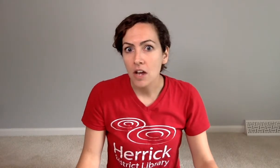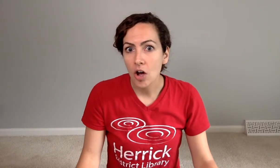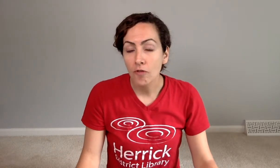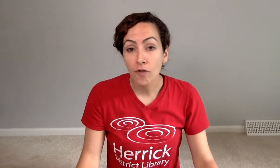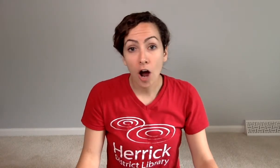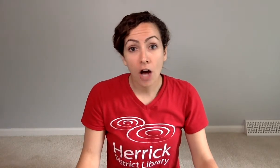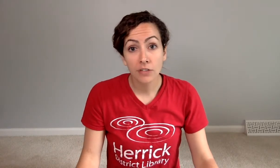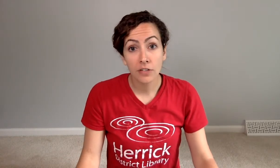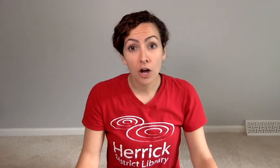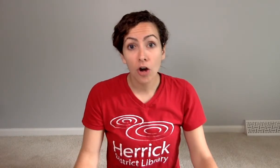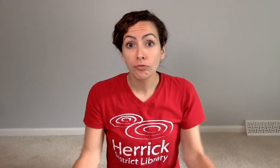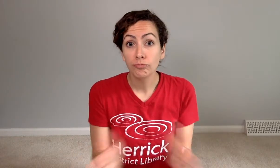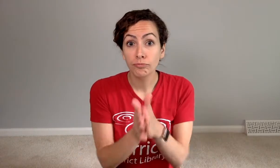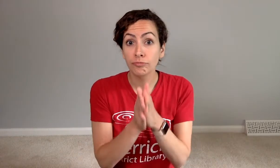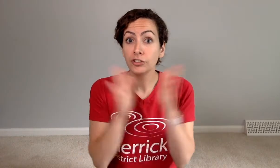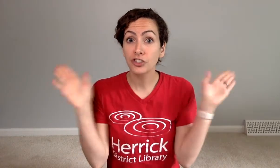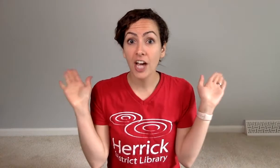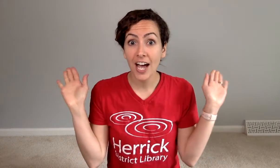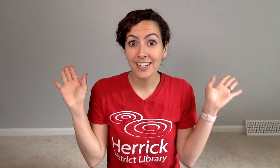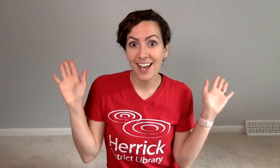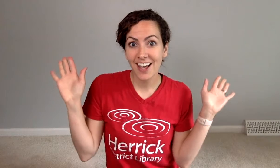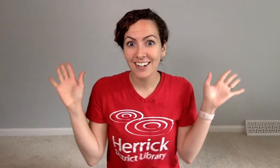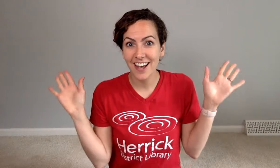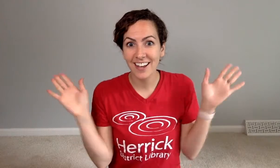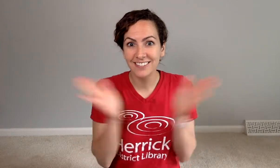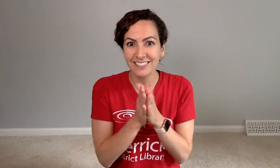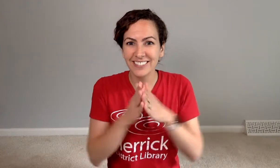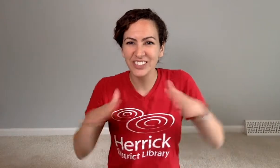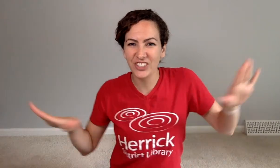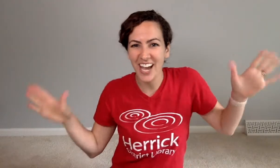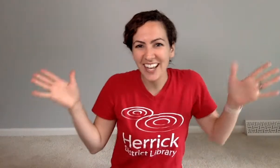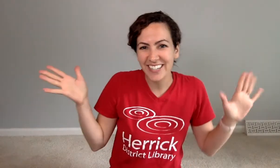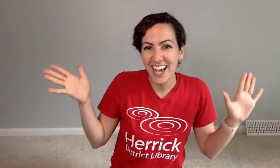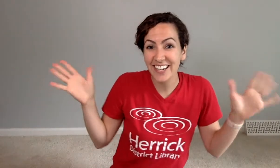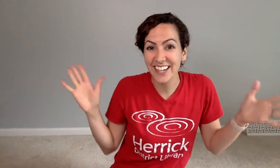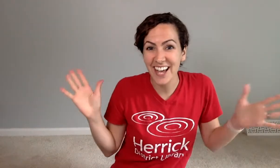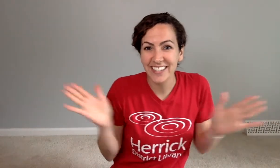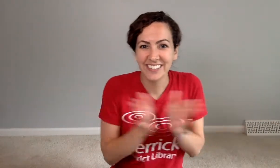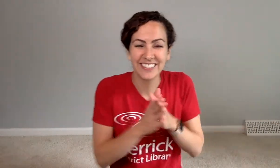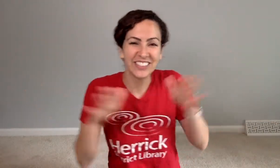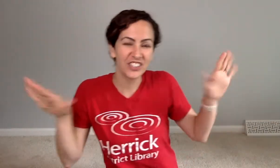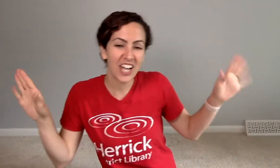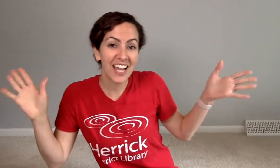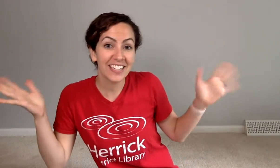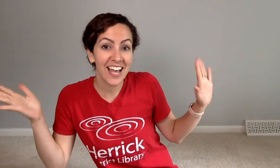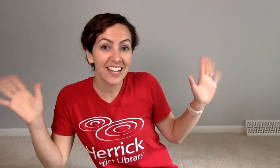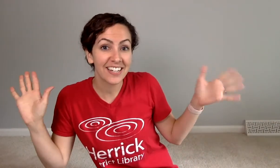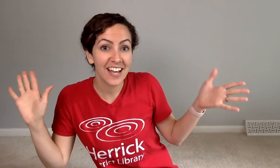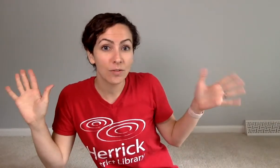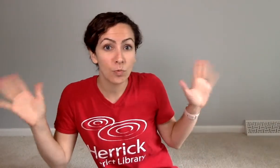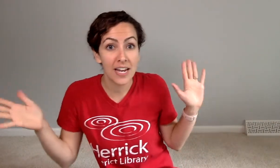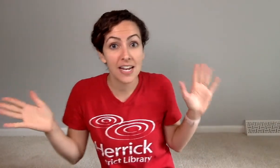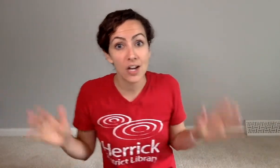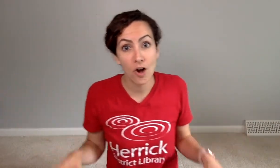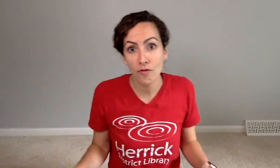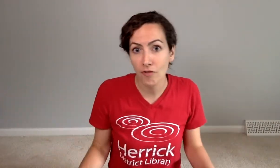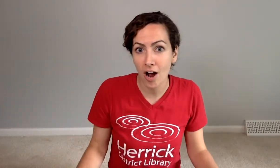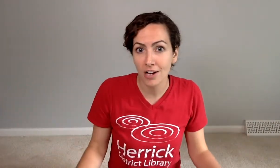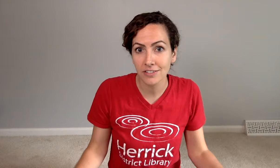know frogs go sha-na-na-na-na, sha-na-na-na-na, sha-na-na-na-na. We know frogs